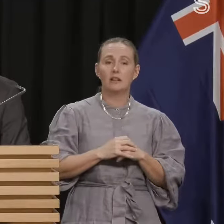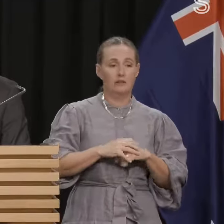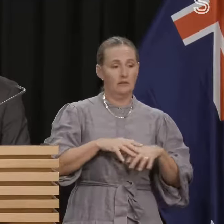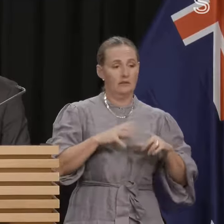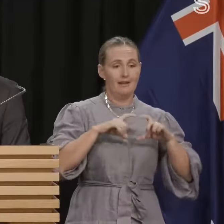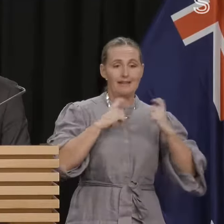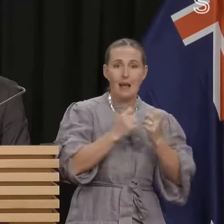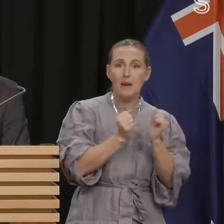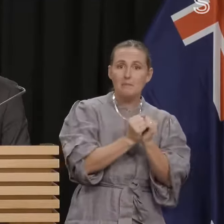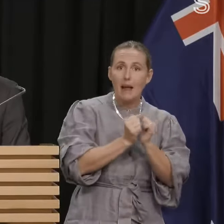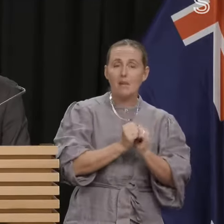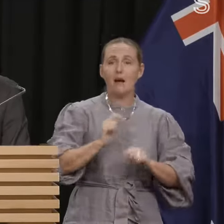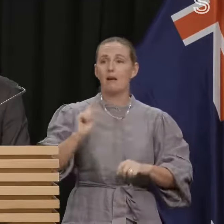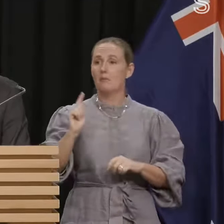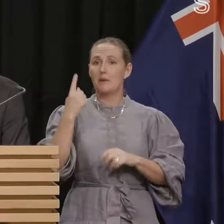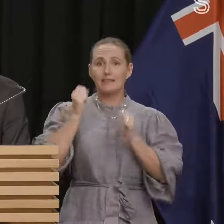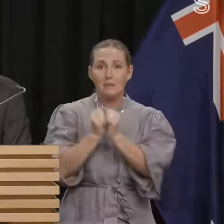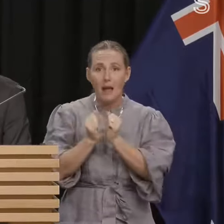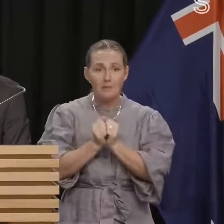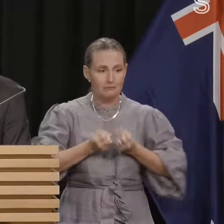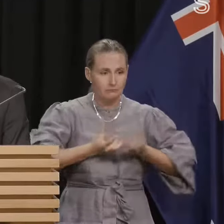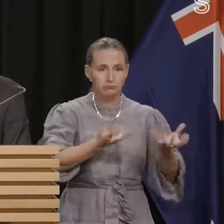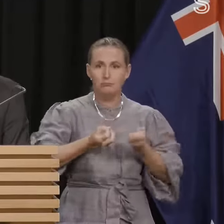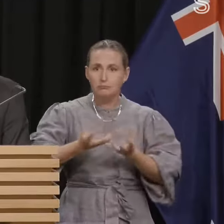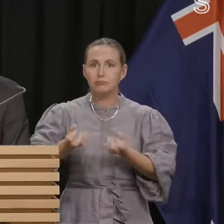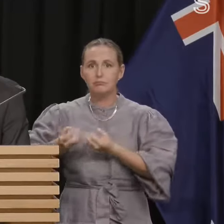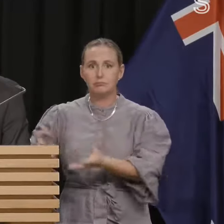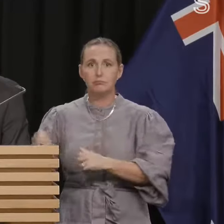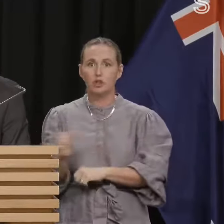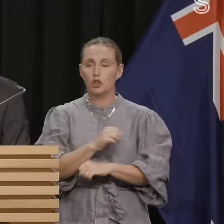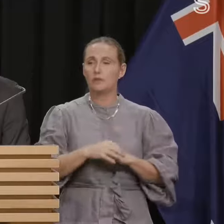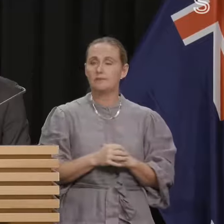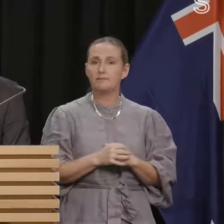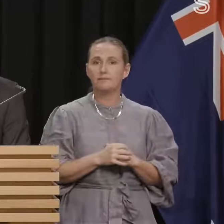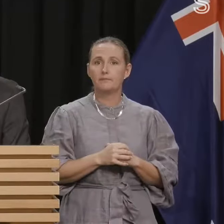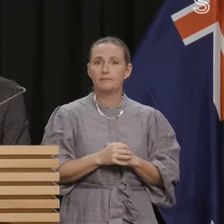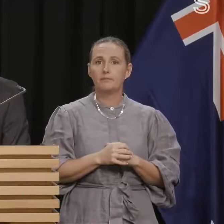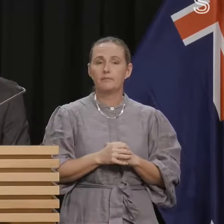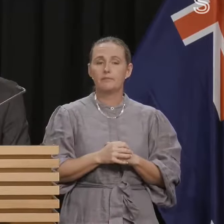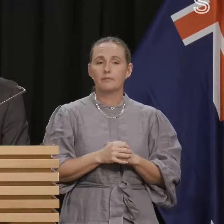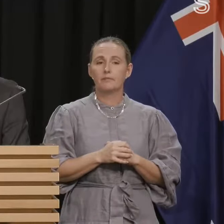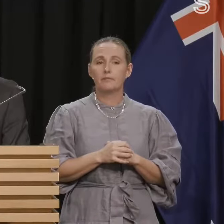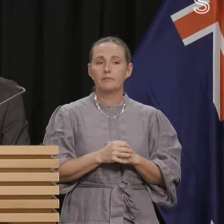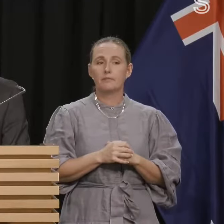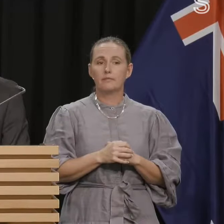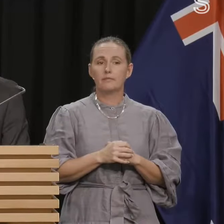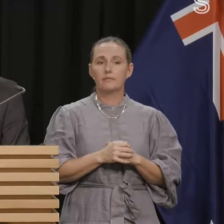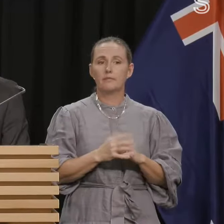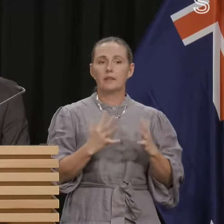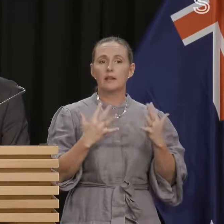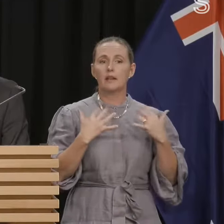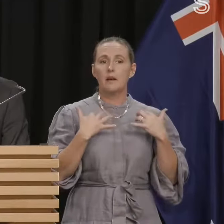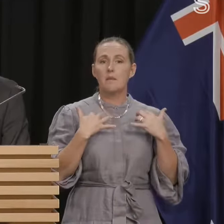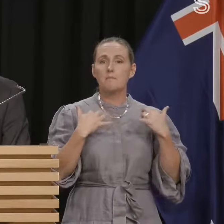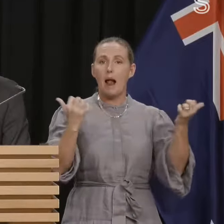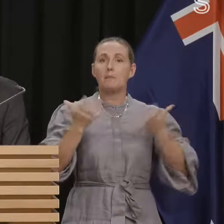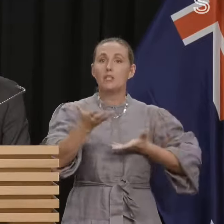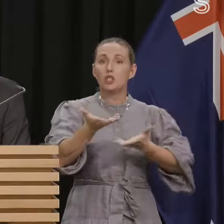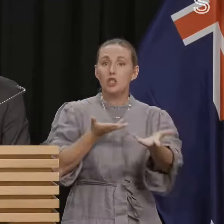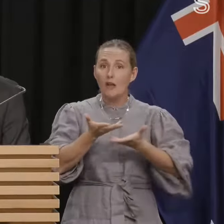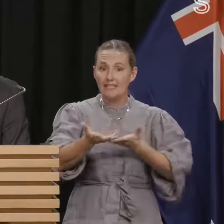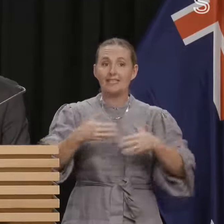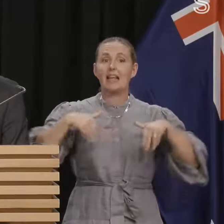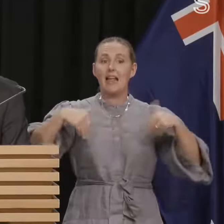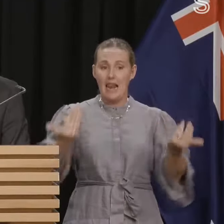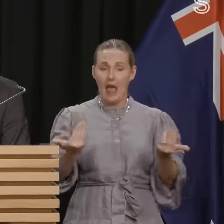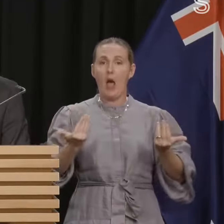again, a significant advance. The work that we've got the Public Service Commission doing now, and actually monitoring how effective government agencies are in